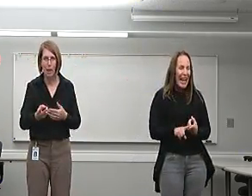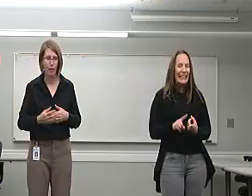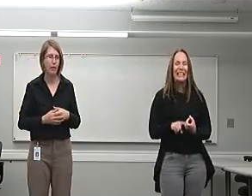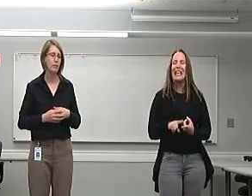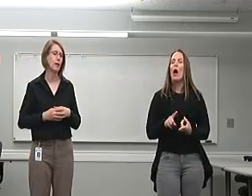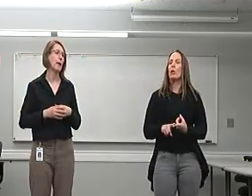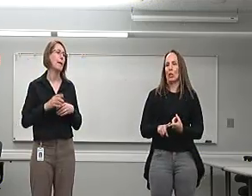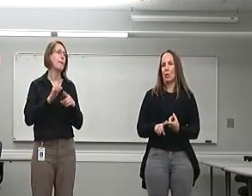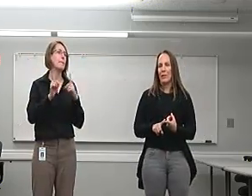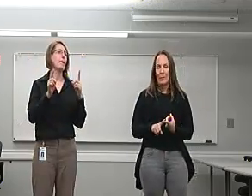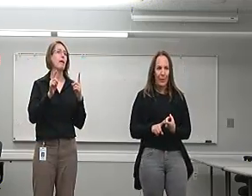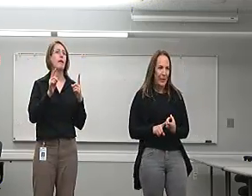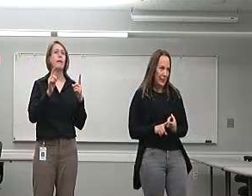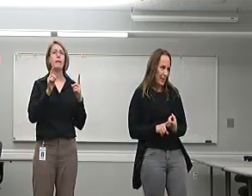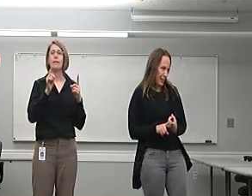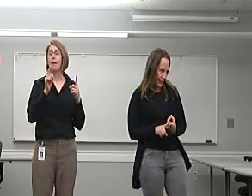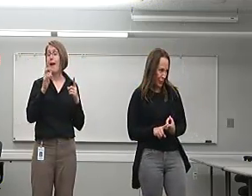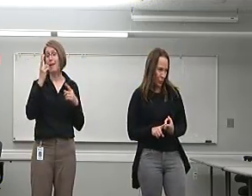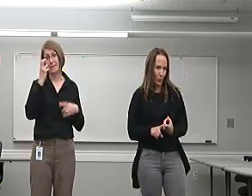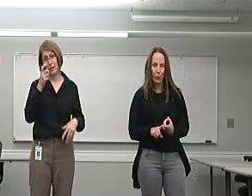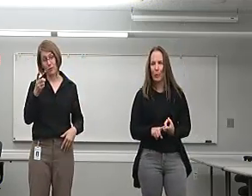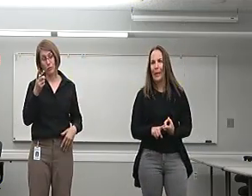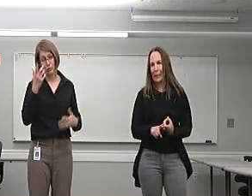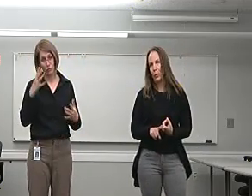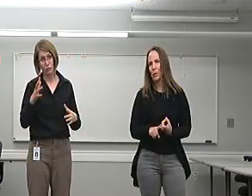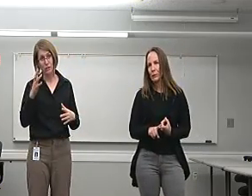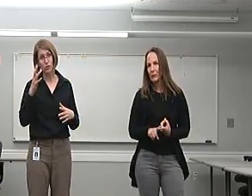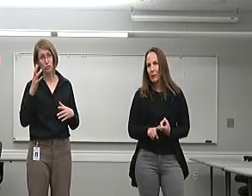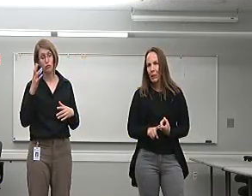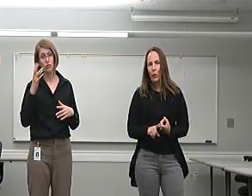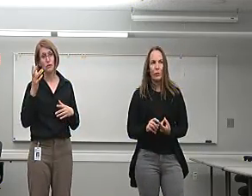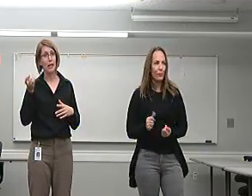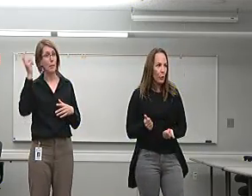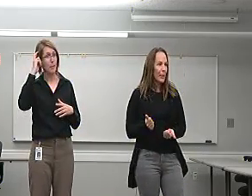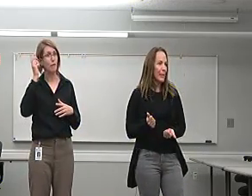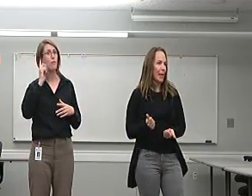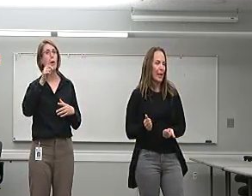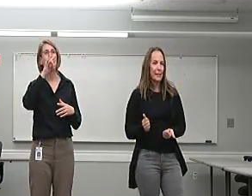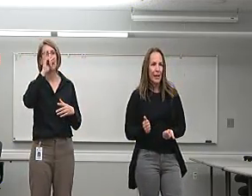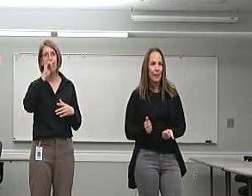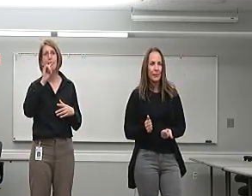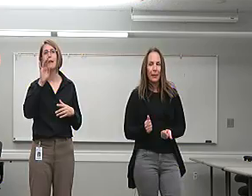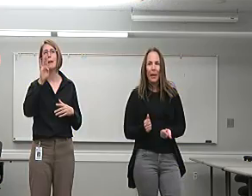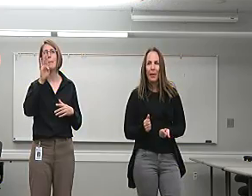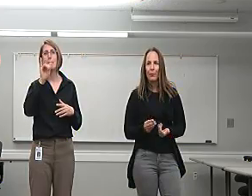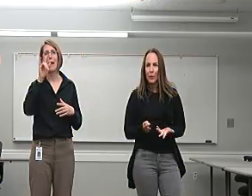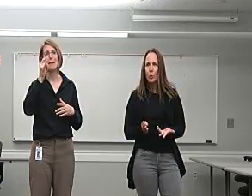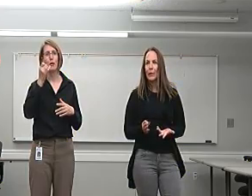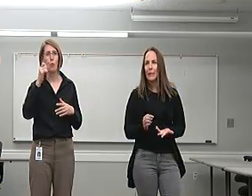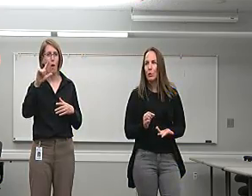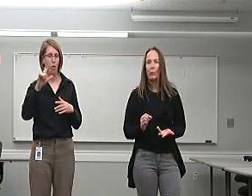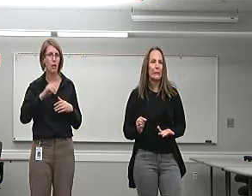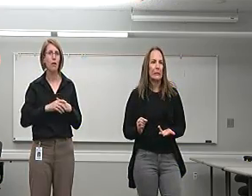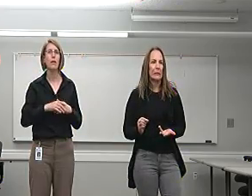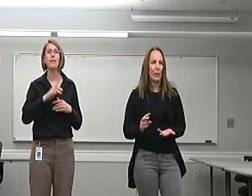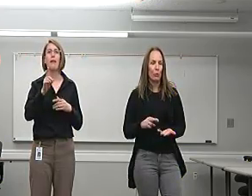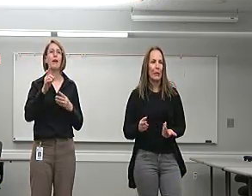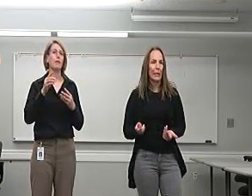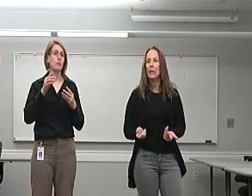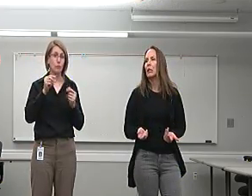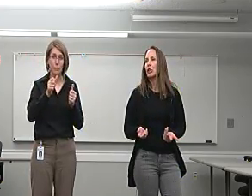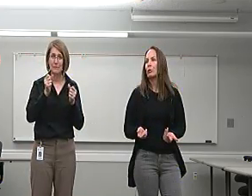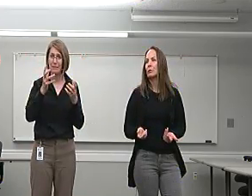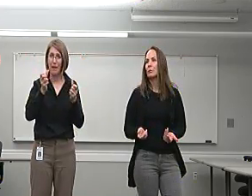you've implanted a 6-year-old who's bilingual, who's fluent in ASL, and fluent in written and reading English.